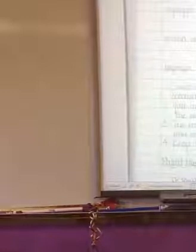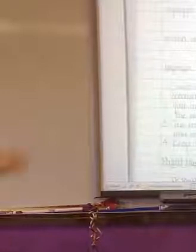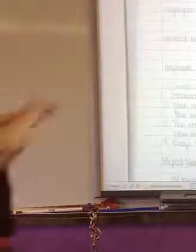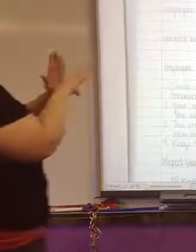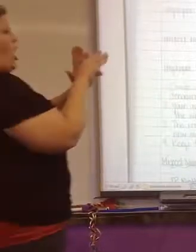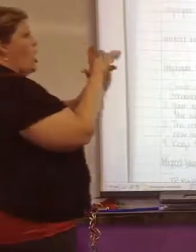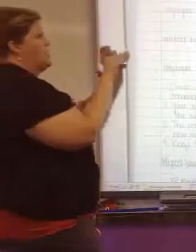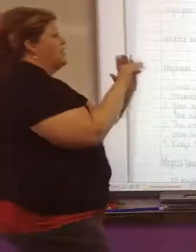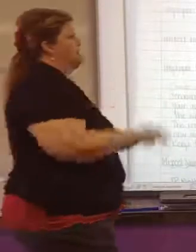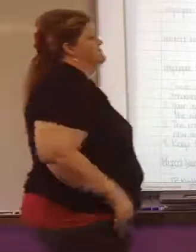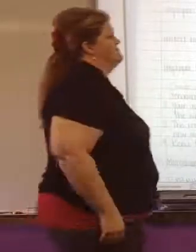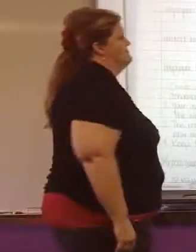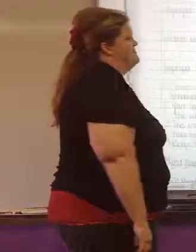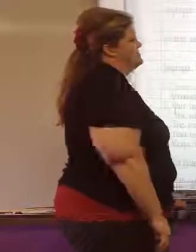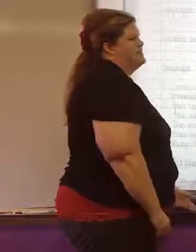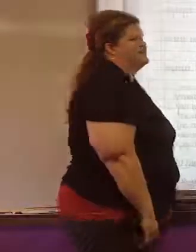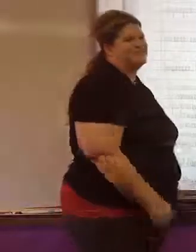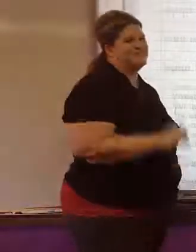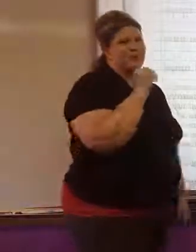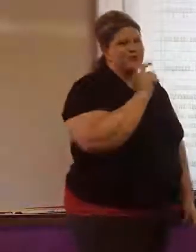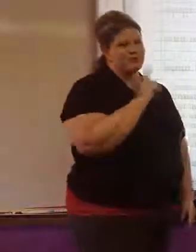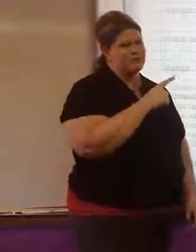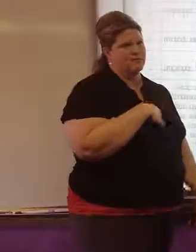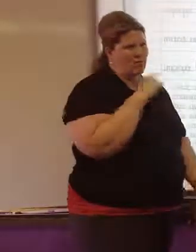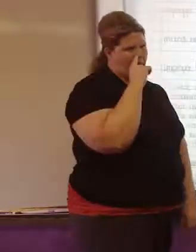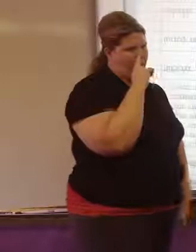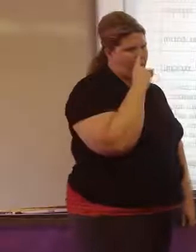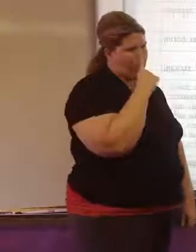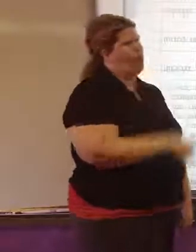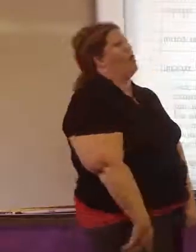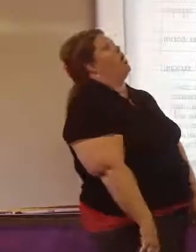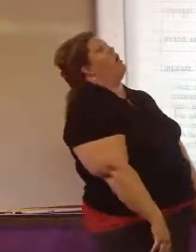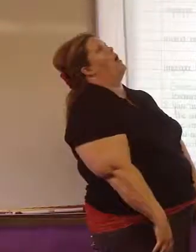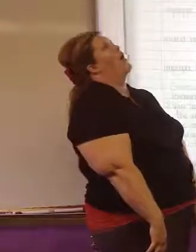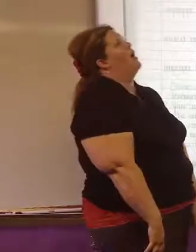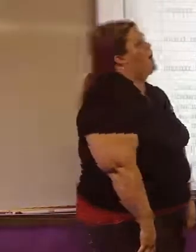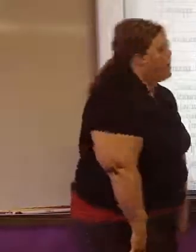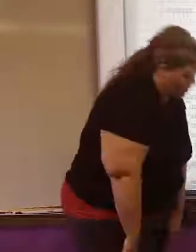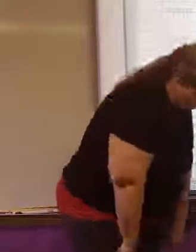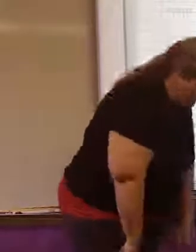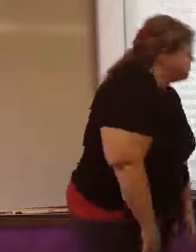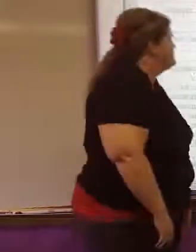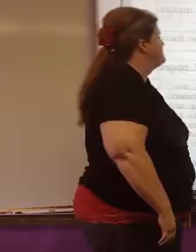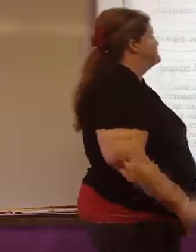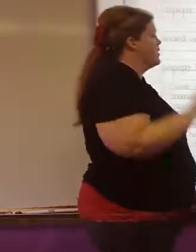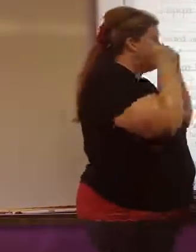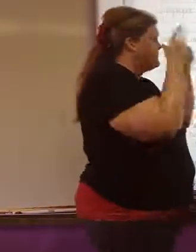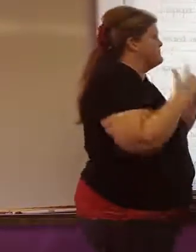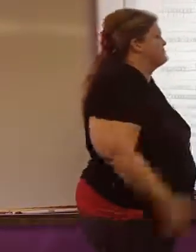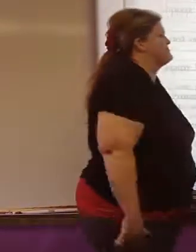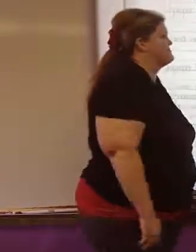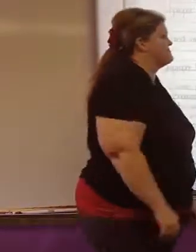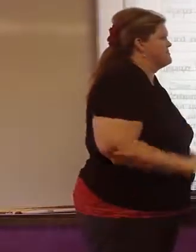I told him we get funnier. On air. I told him we get funnier as we go. Not really. She's boring. Wait. I'm